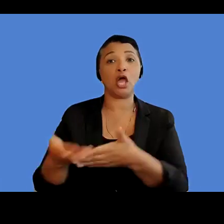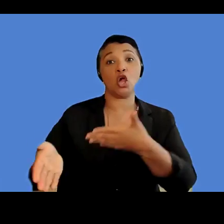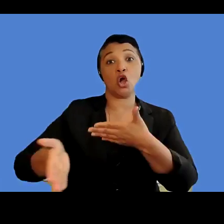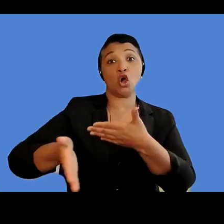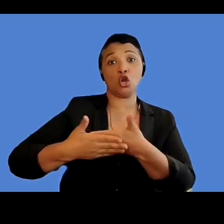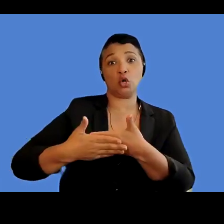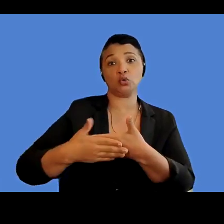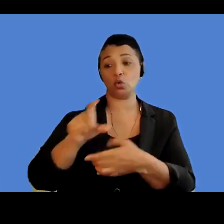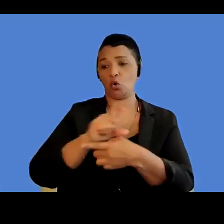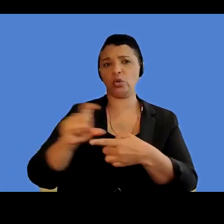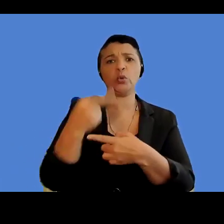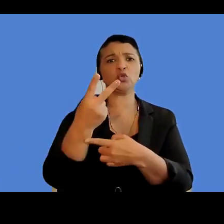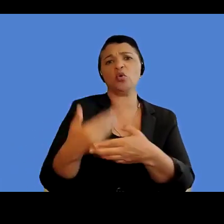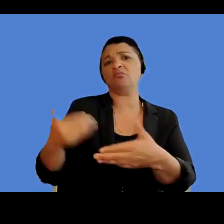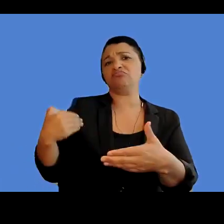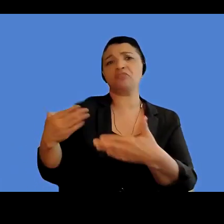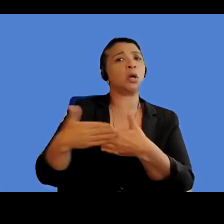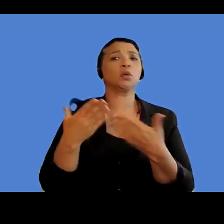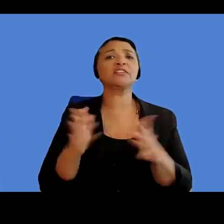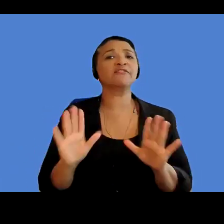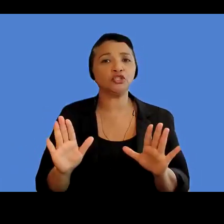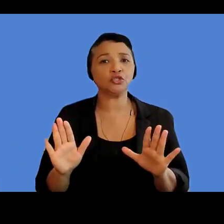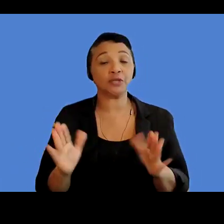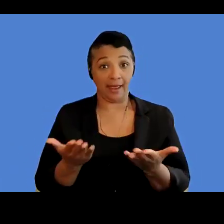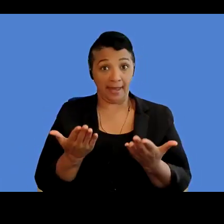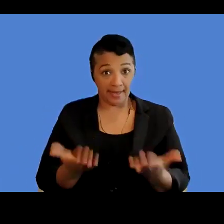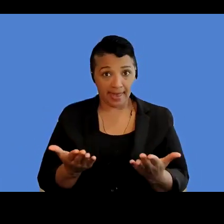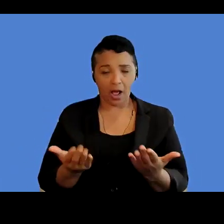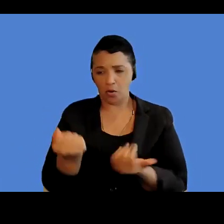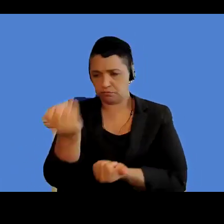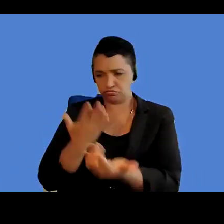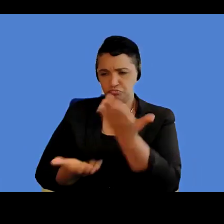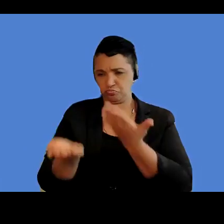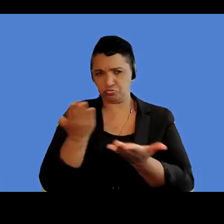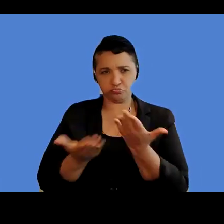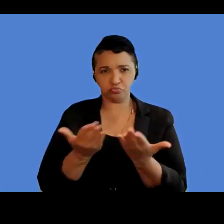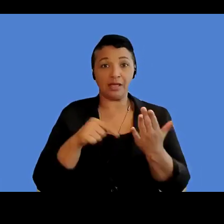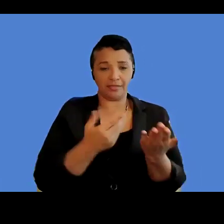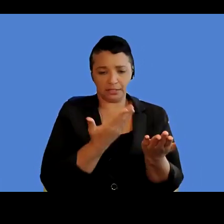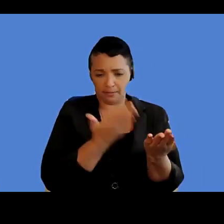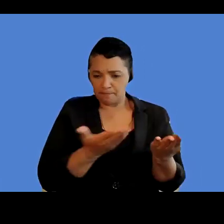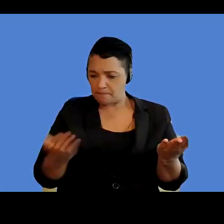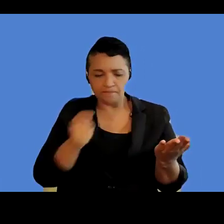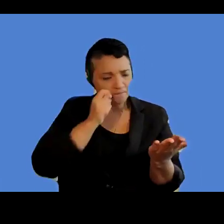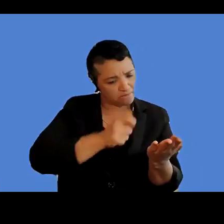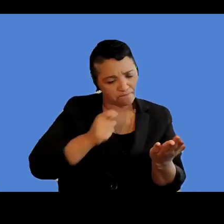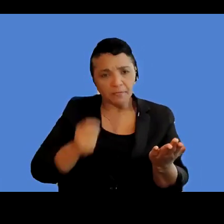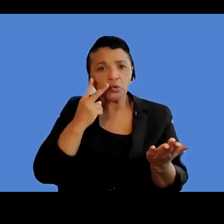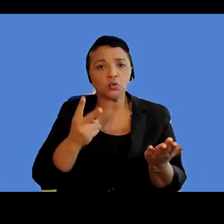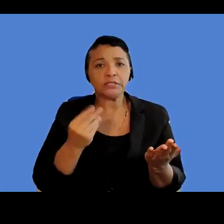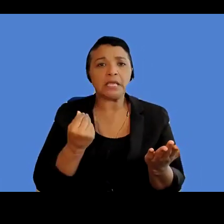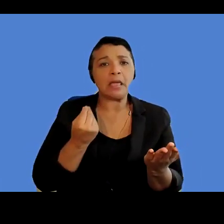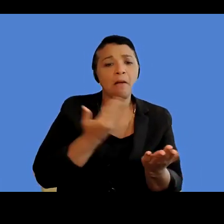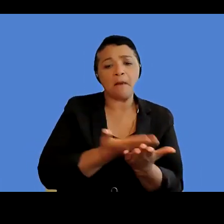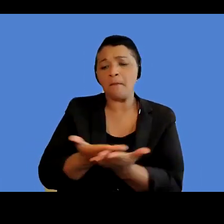ago. And we are now in the process of evaluating the candidates